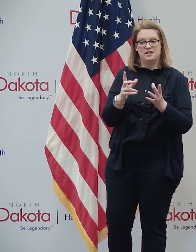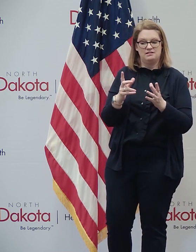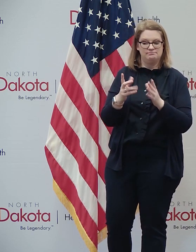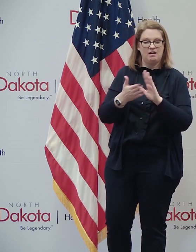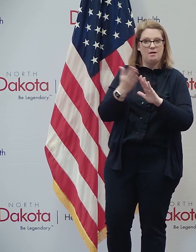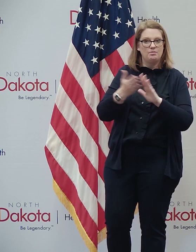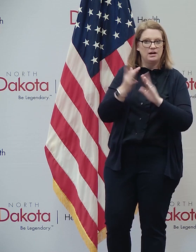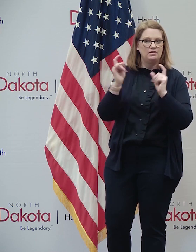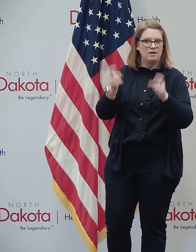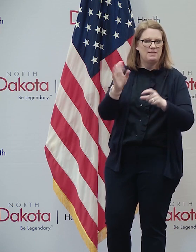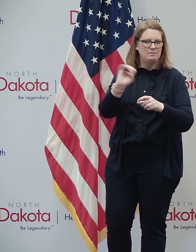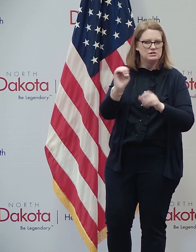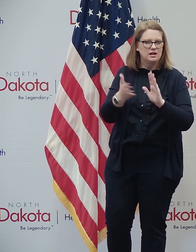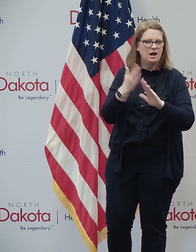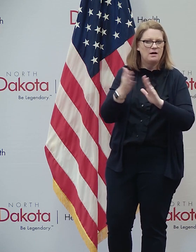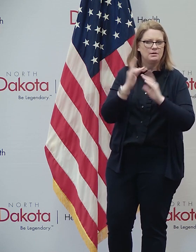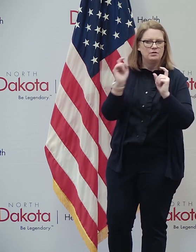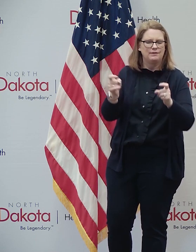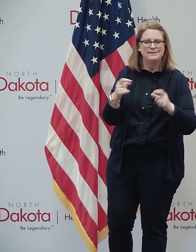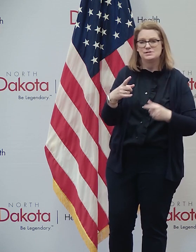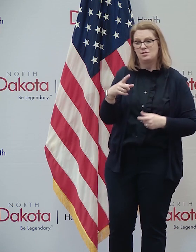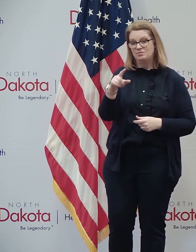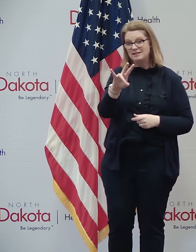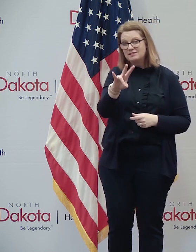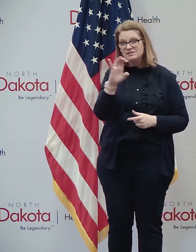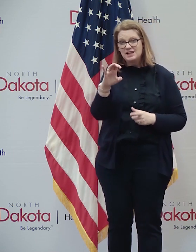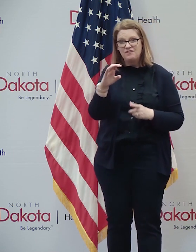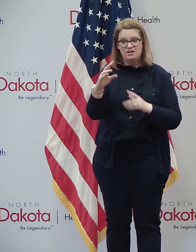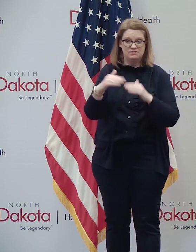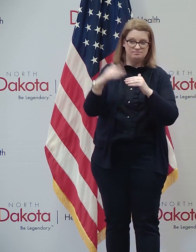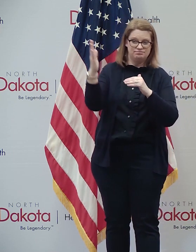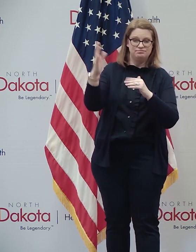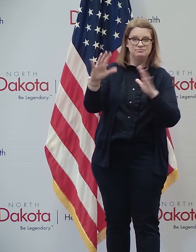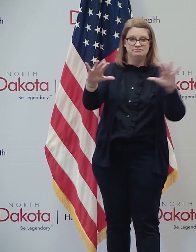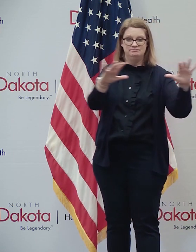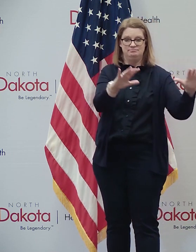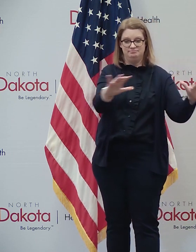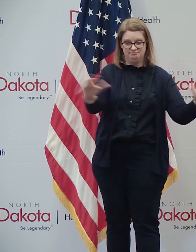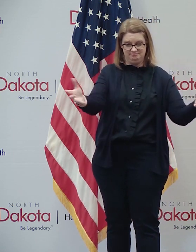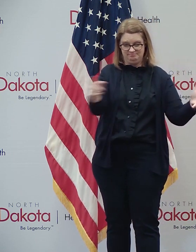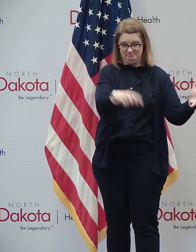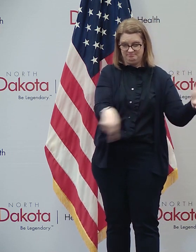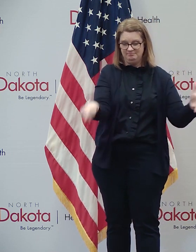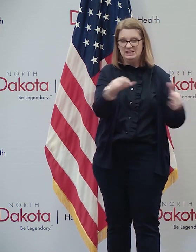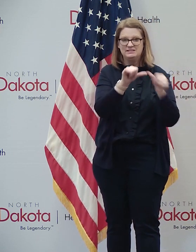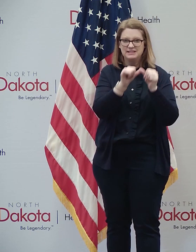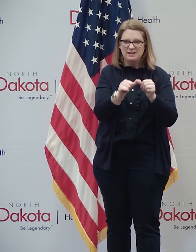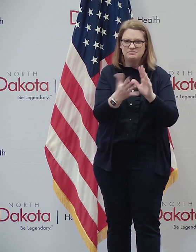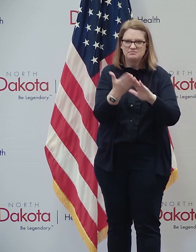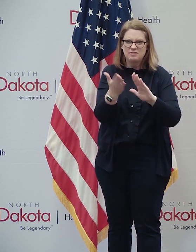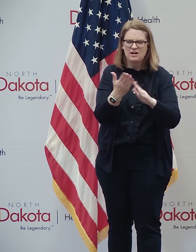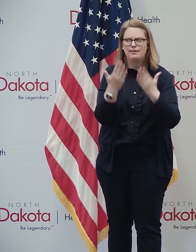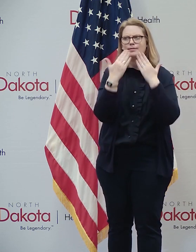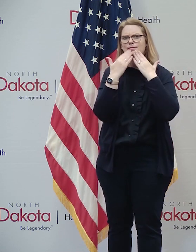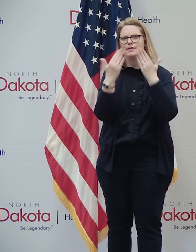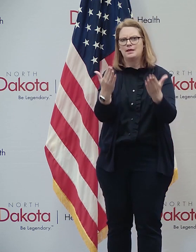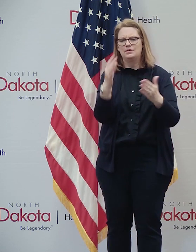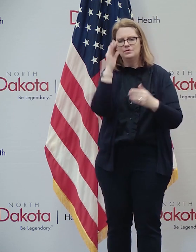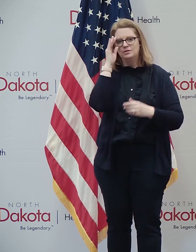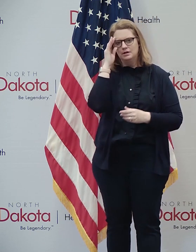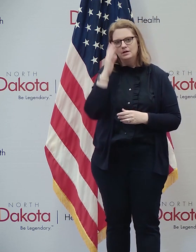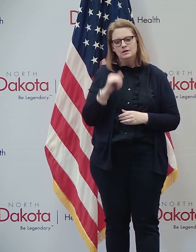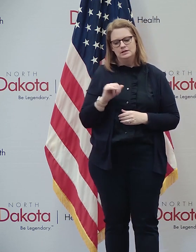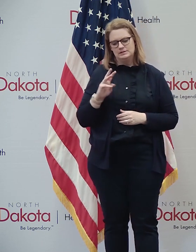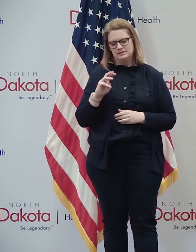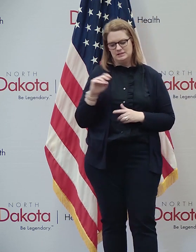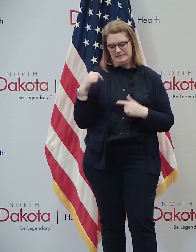again, thank you to those 700 plus child care providers who opted in and kept operating. Since March 30th,